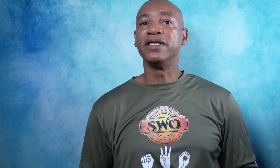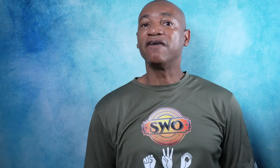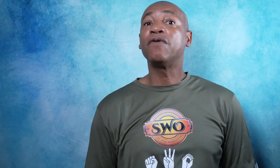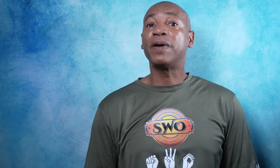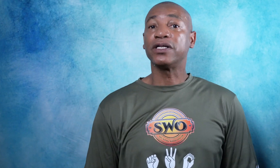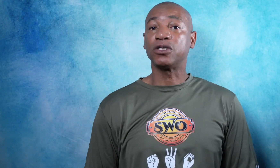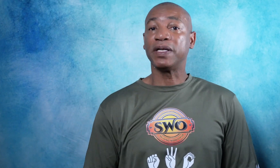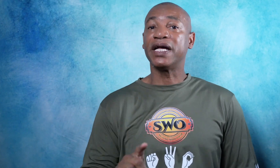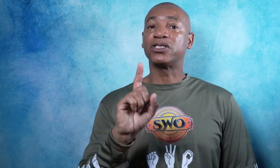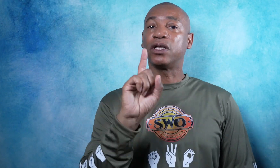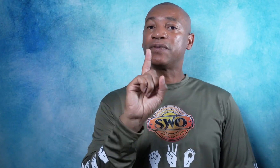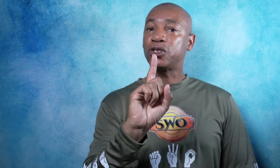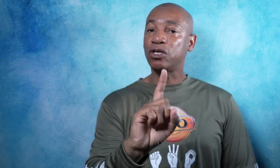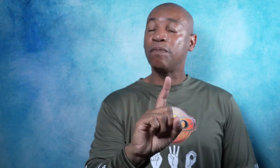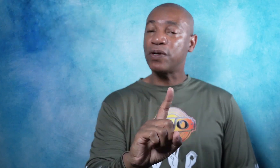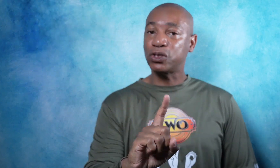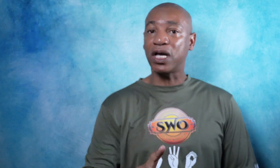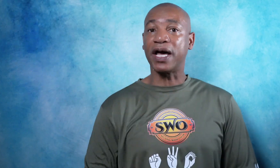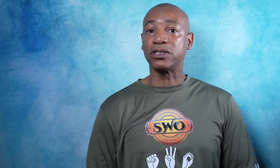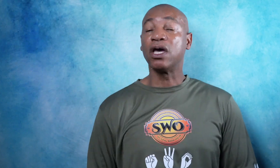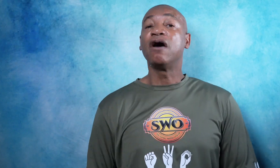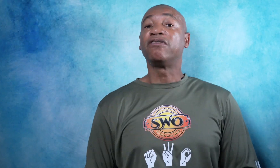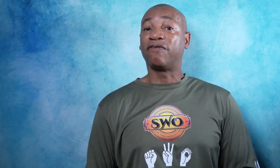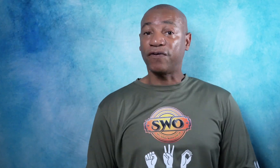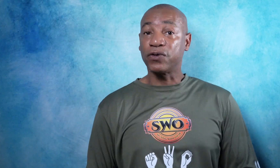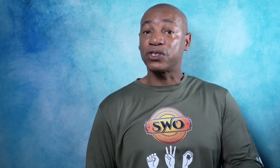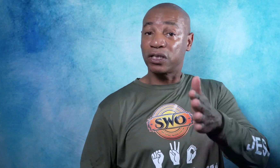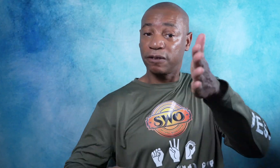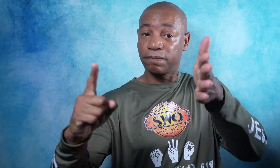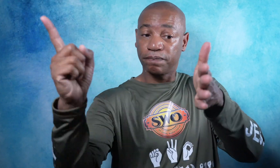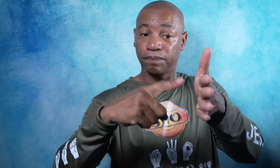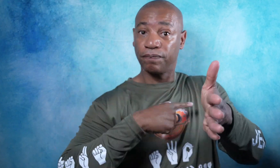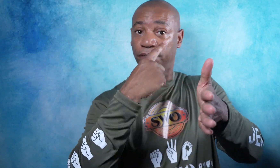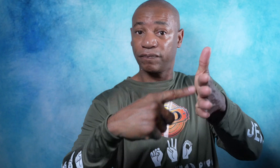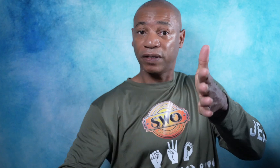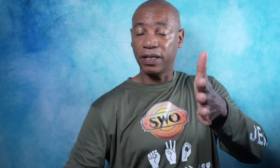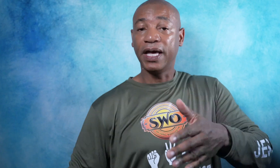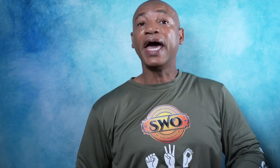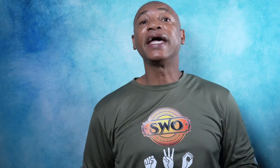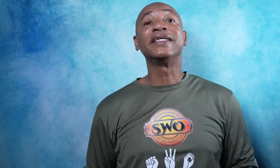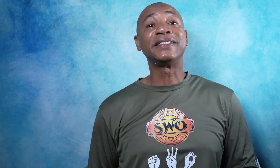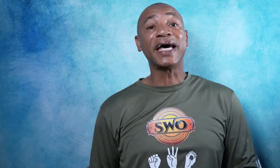Devil punishment. Now, so let me show you both signs. The first and the second.